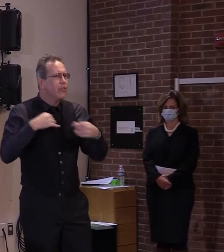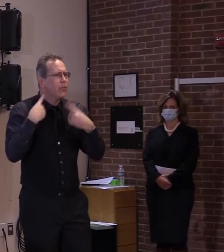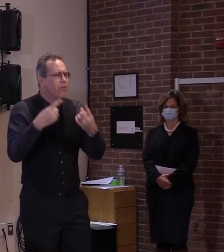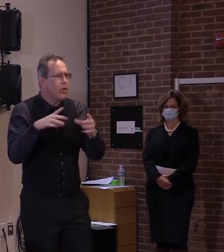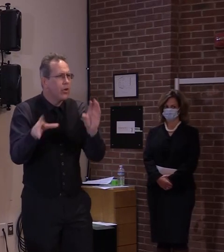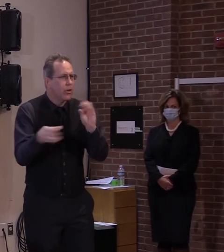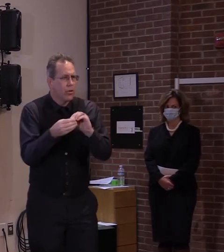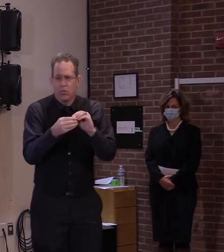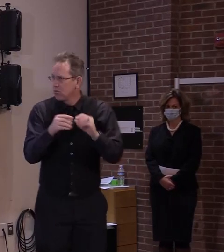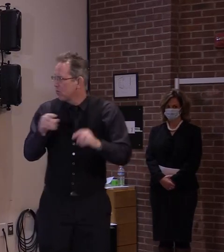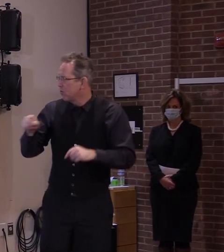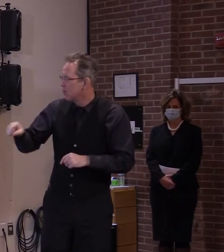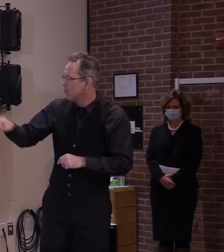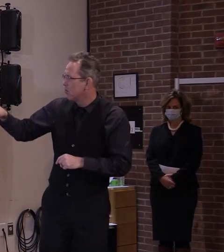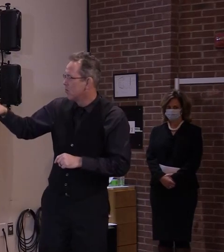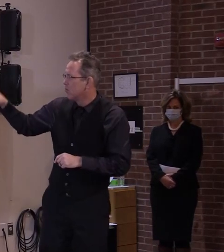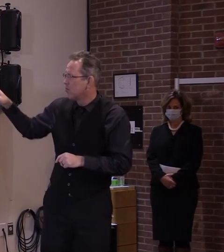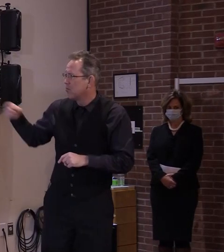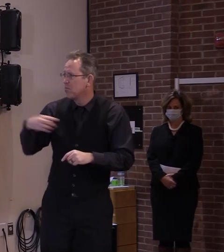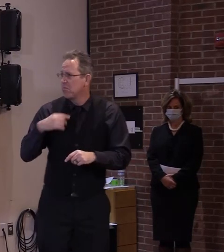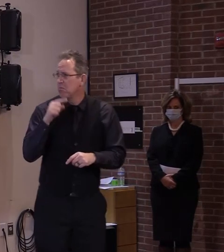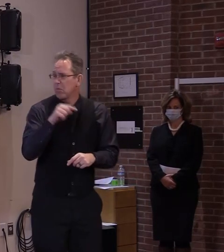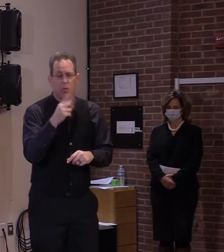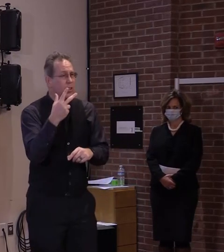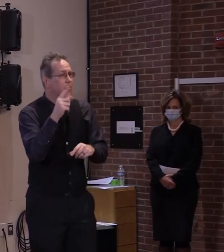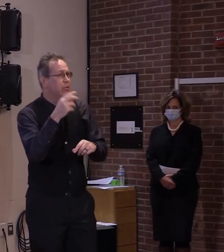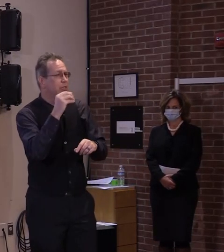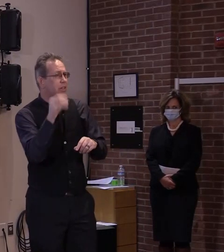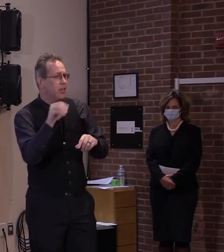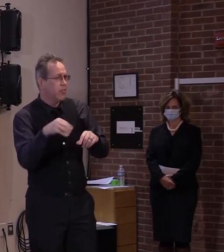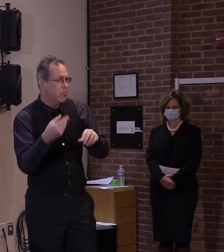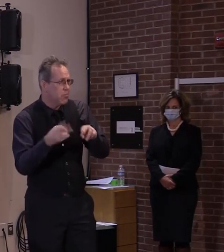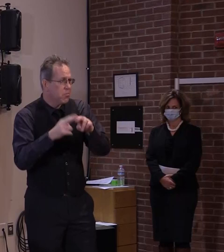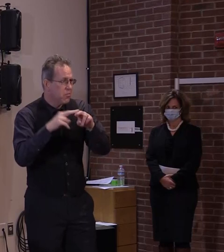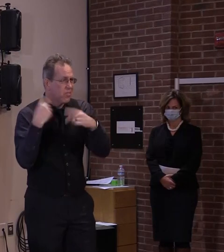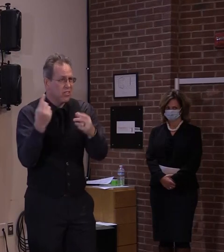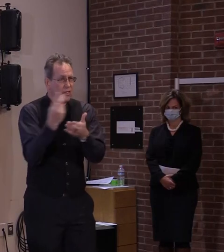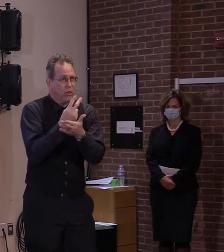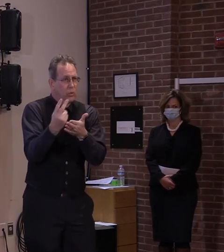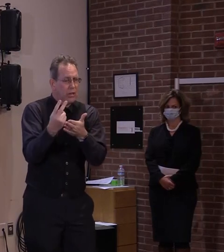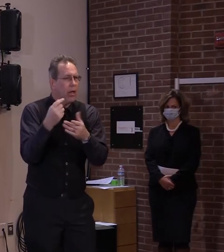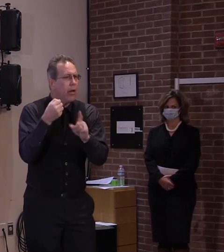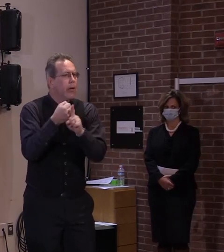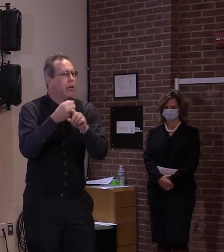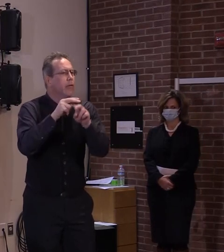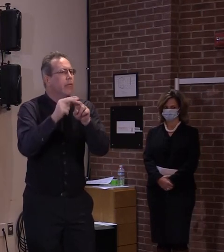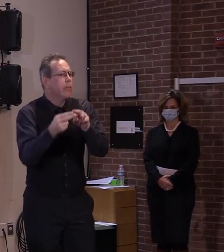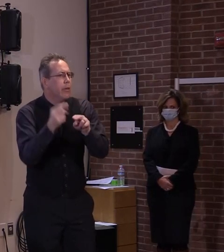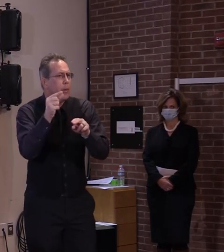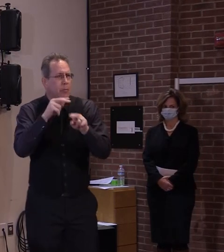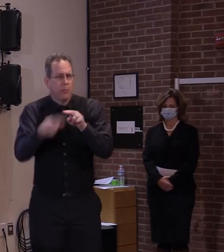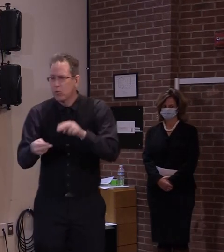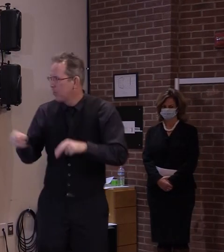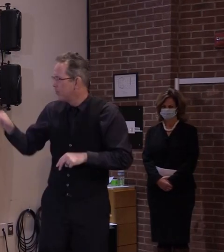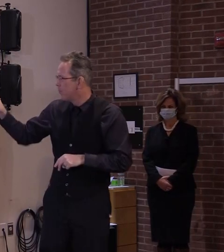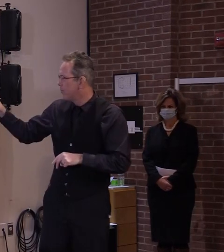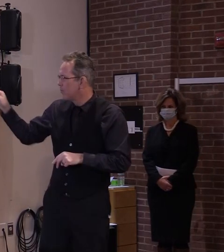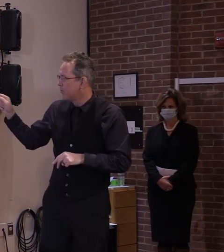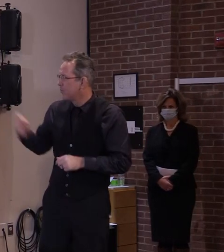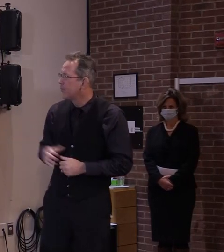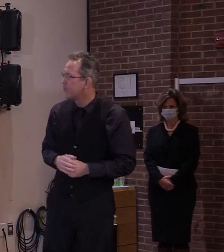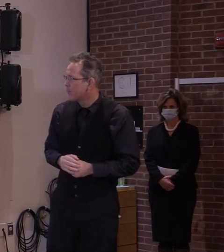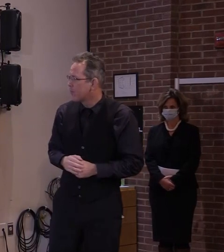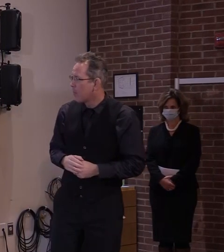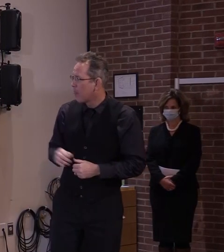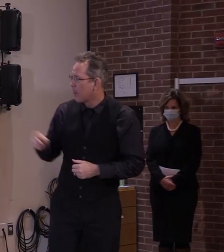last 7 days, and down 16% over the last 2 weeks. Looking at how testing and positivity has fared, you'll